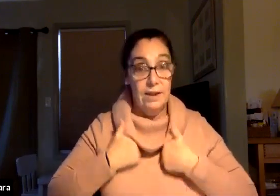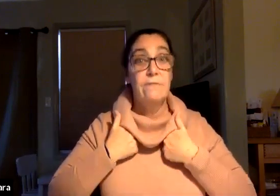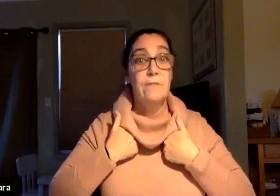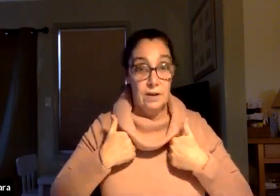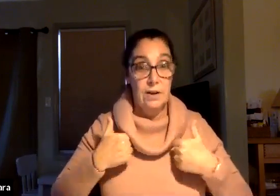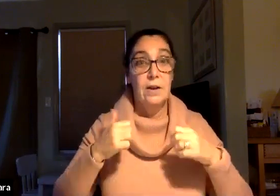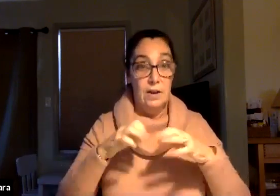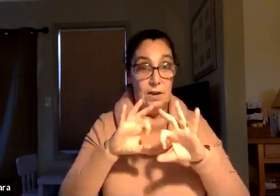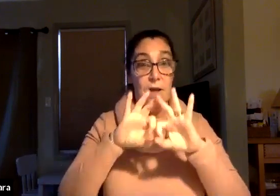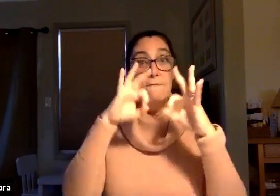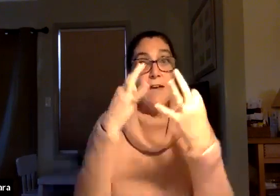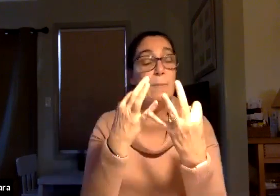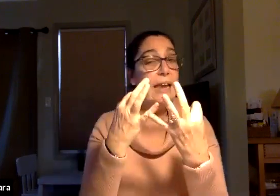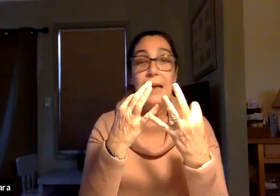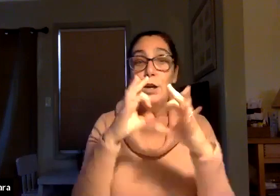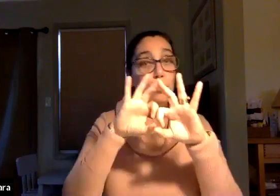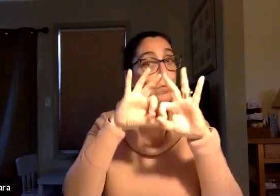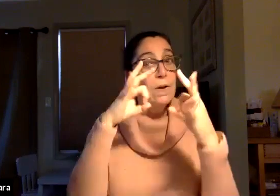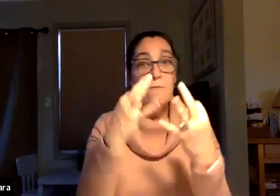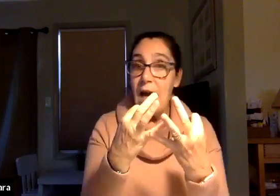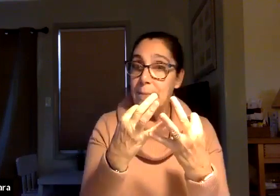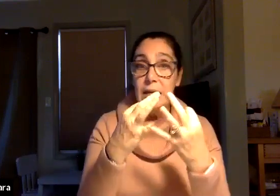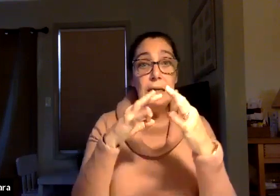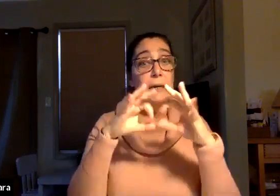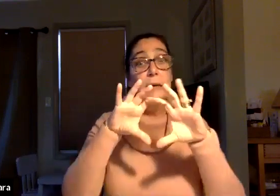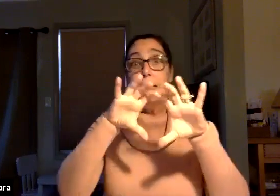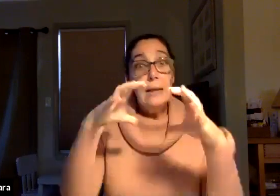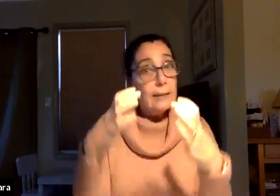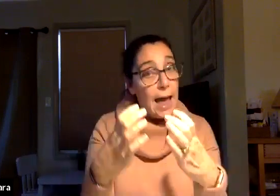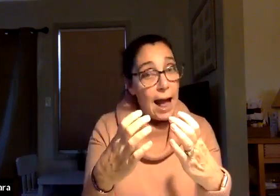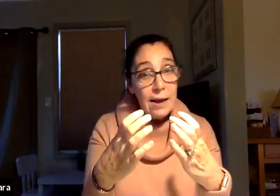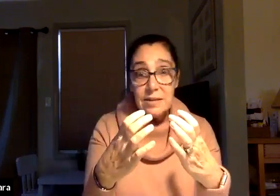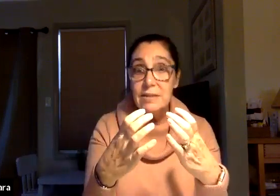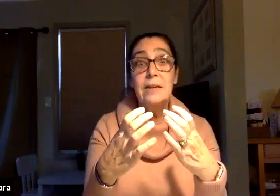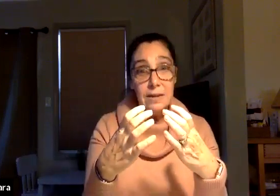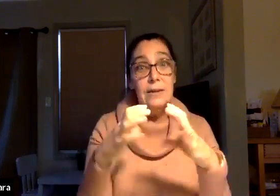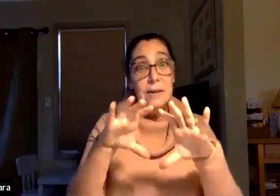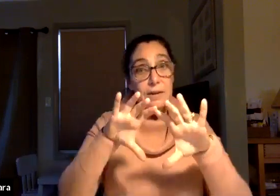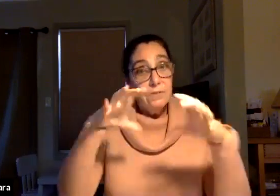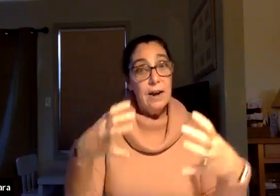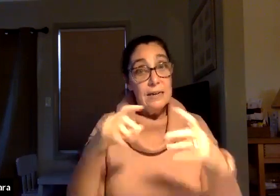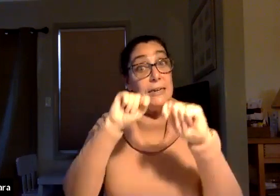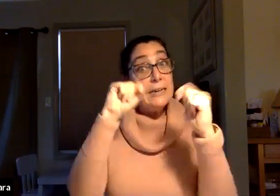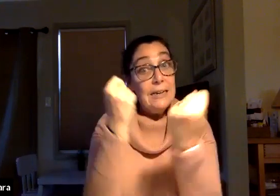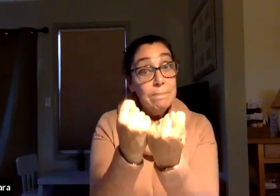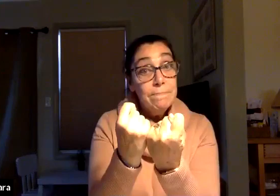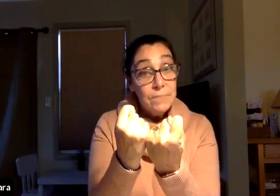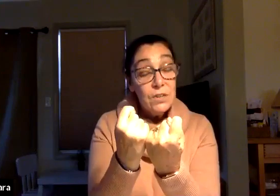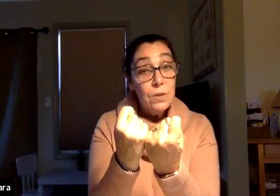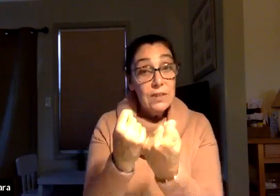Life. Family, any group. Family, class, right? Team is with a